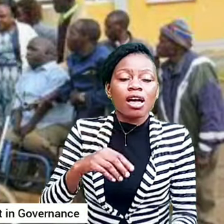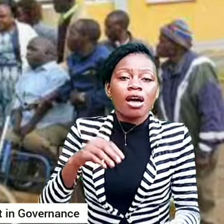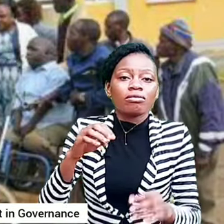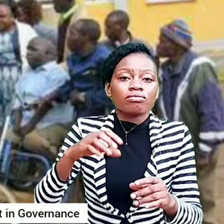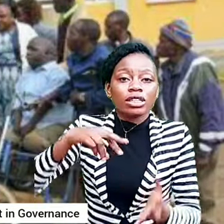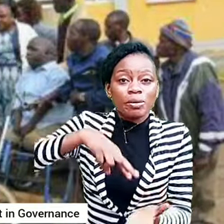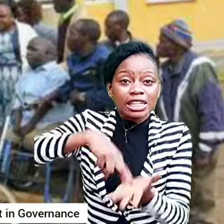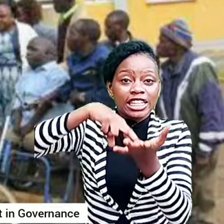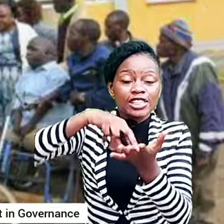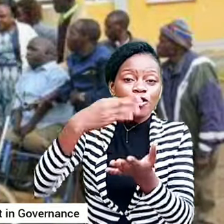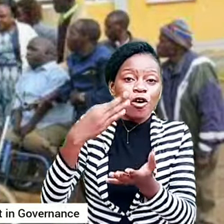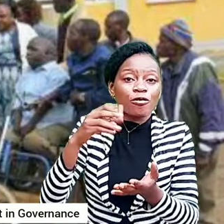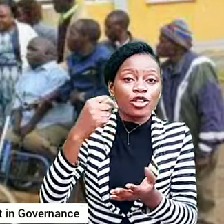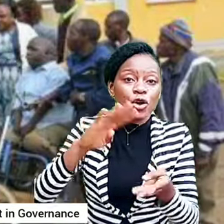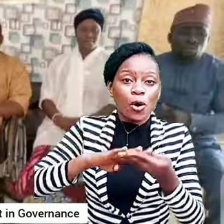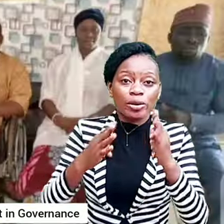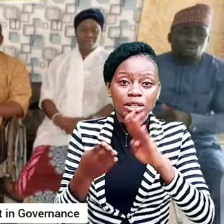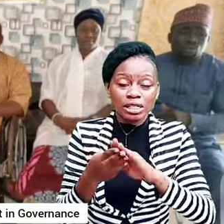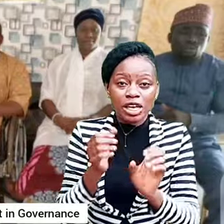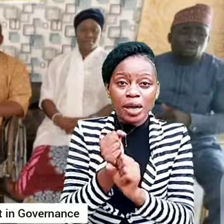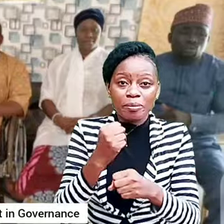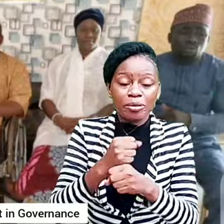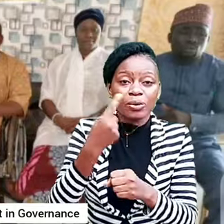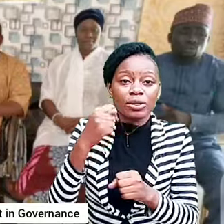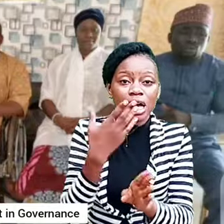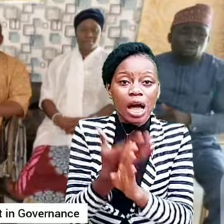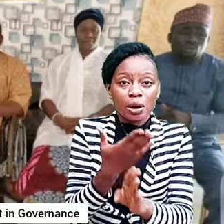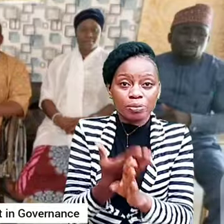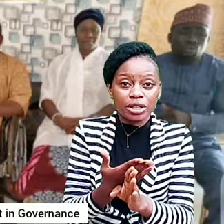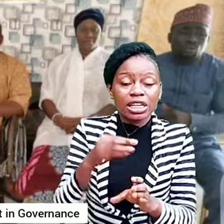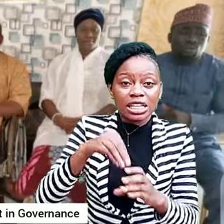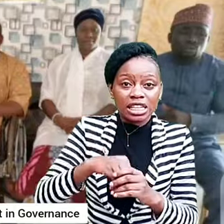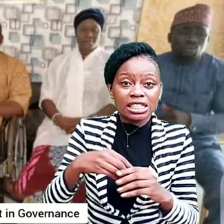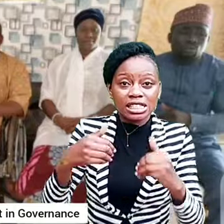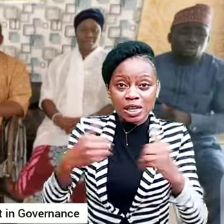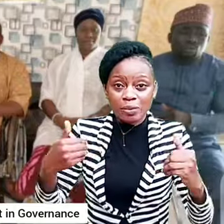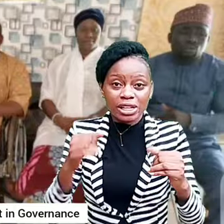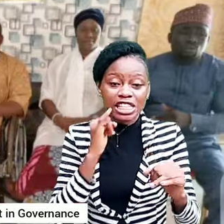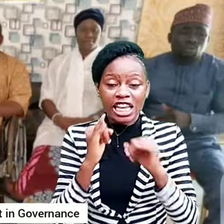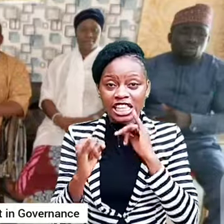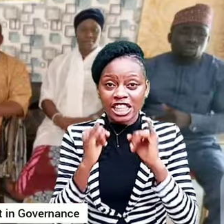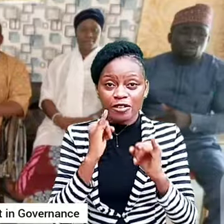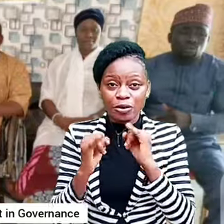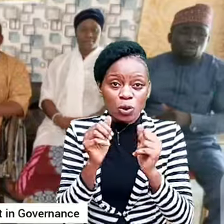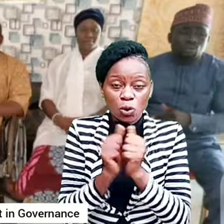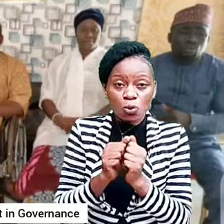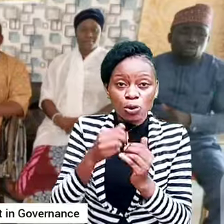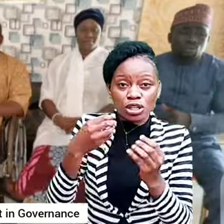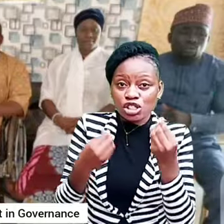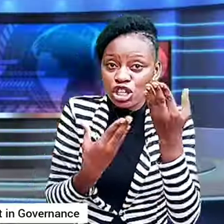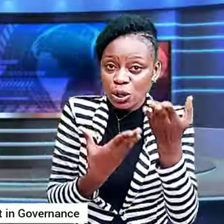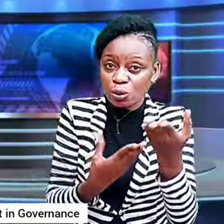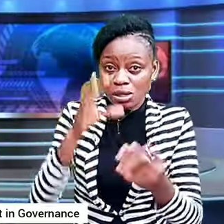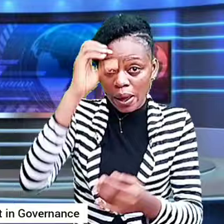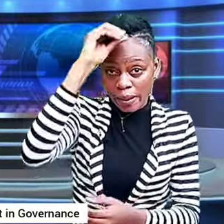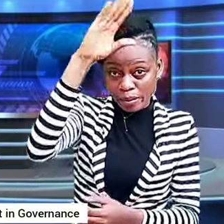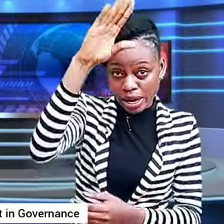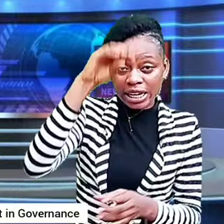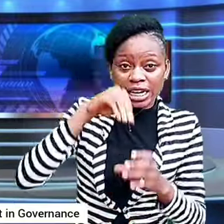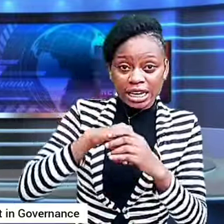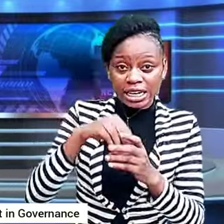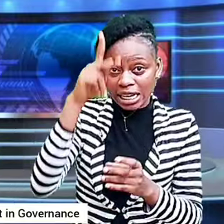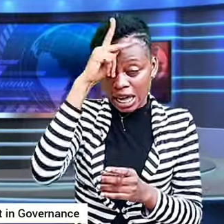Representatives of the community made the appeal in separate interviews with newsmen in Kaduna